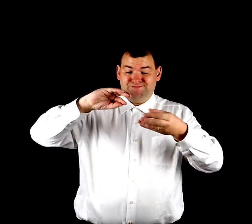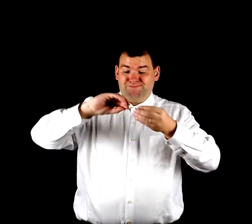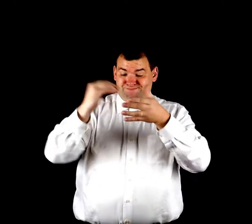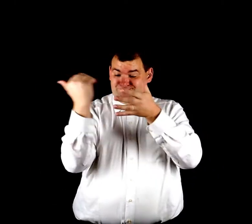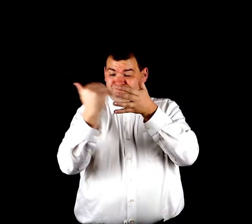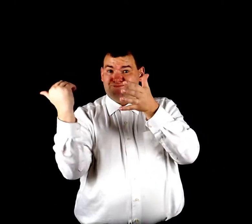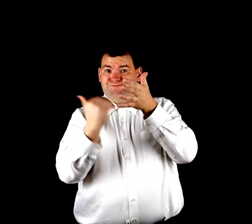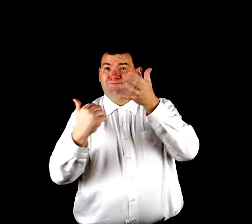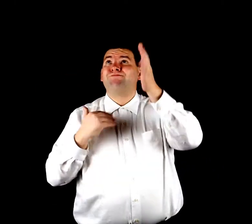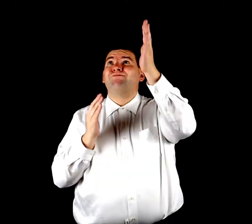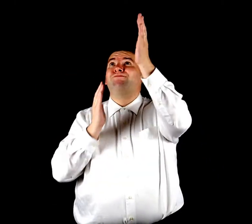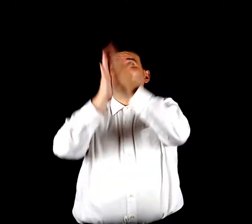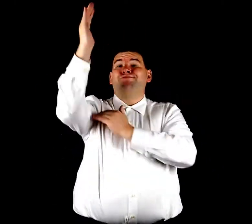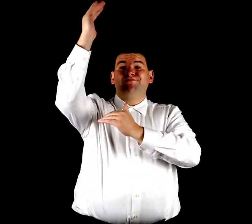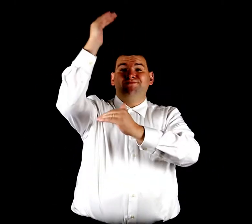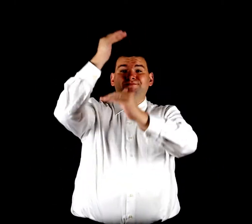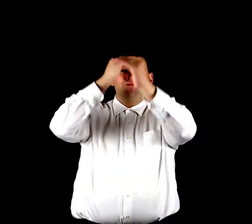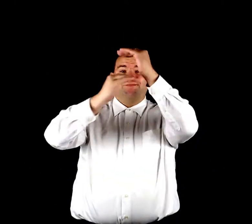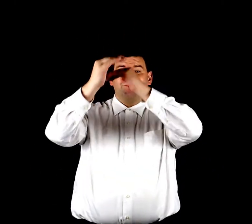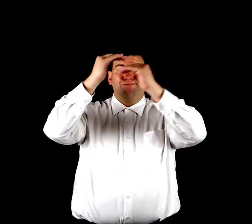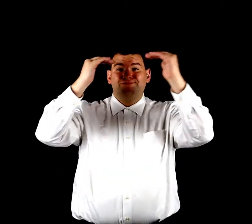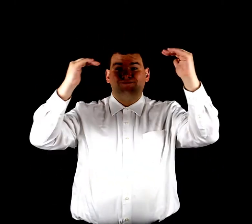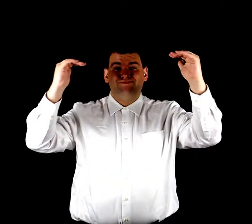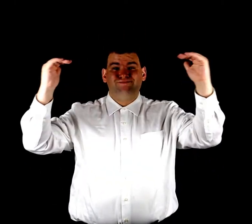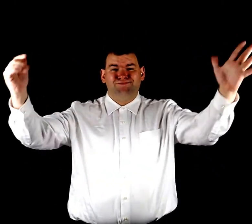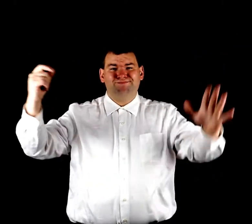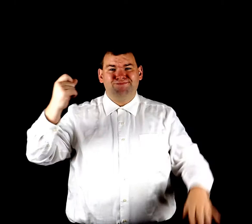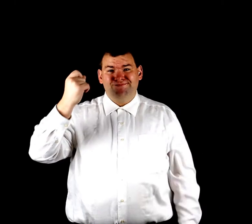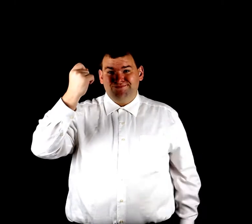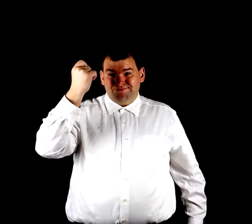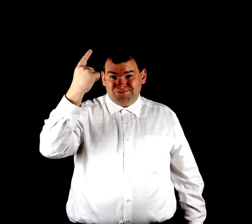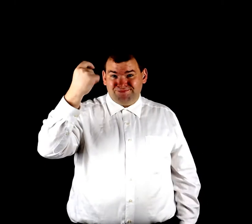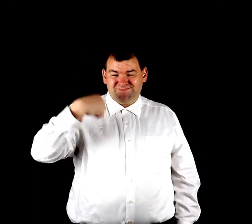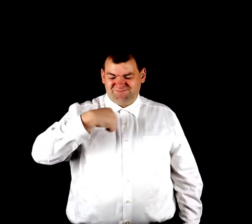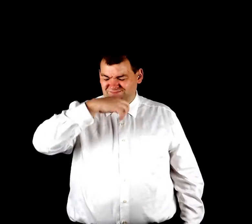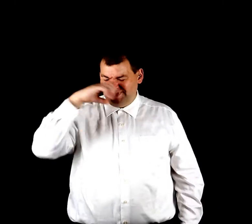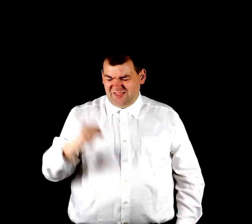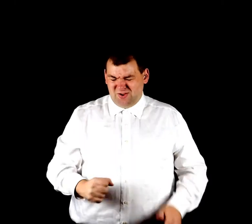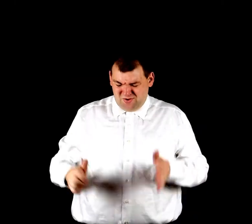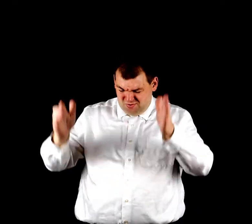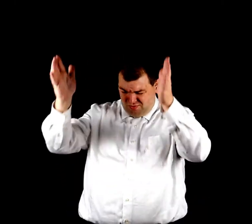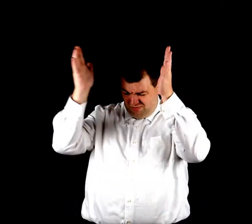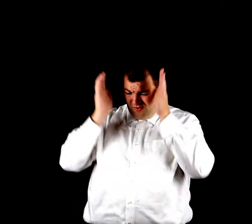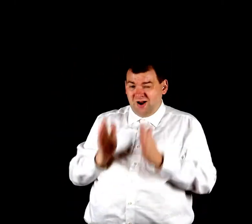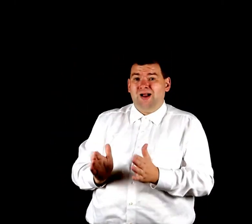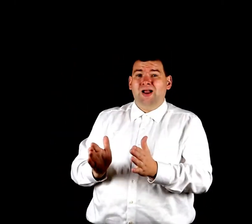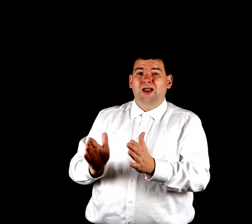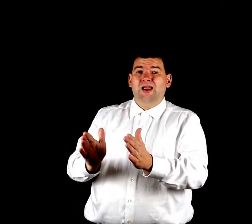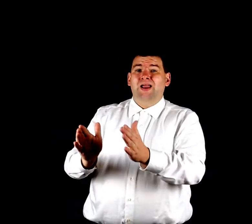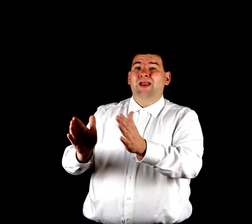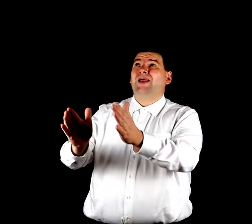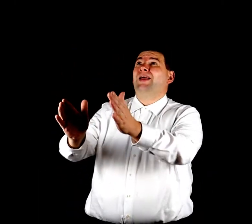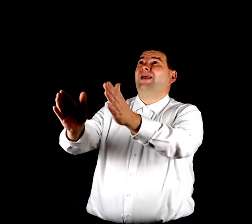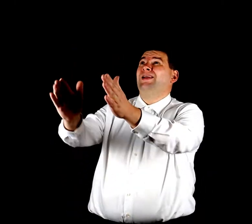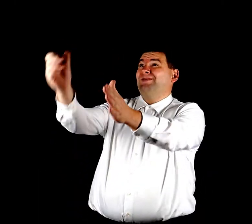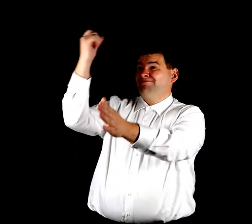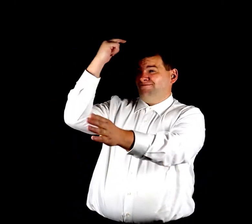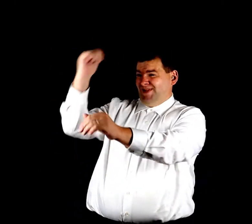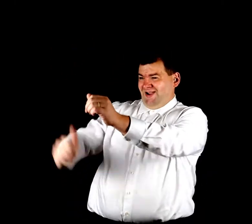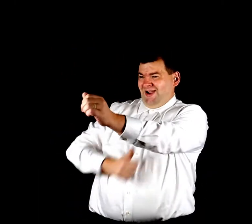the number going home I'll take the old highway take the old road Ain't no